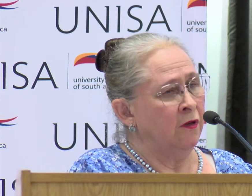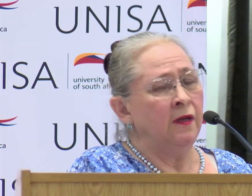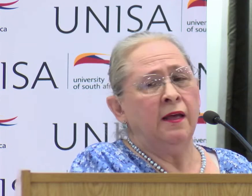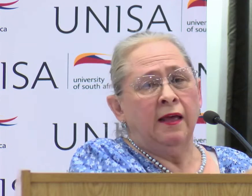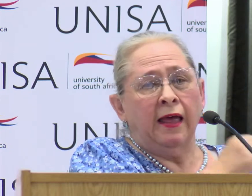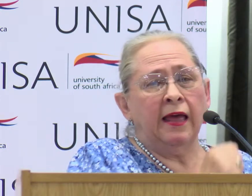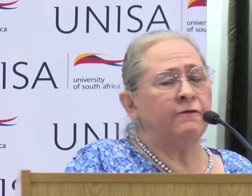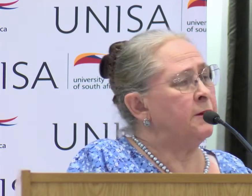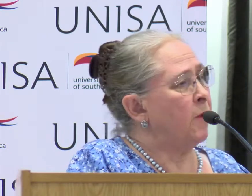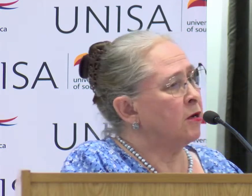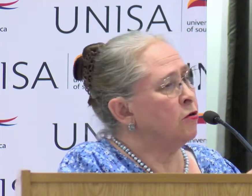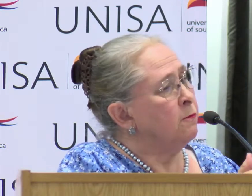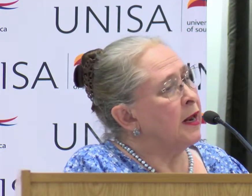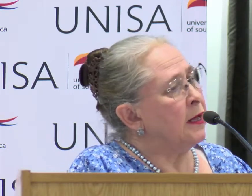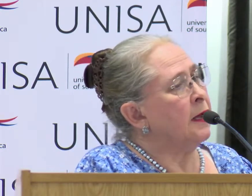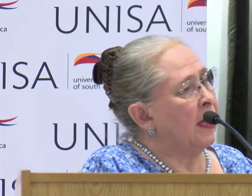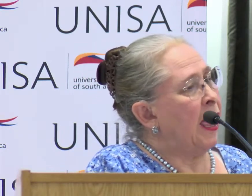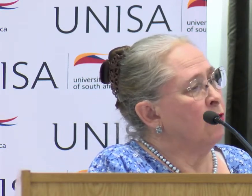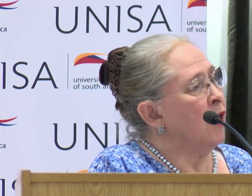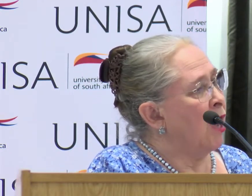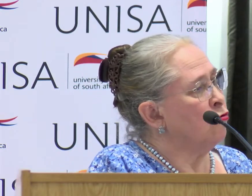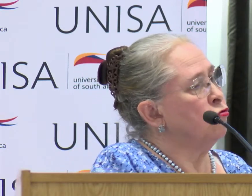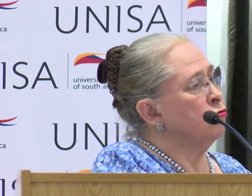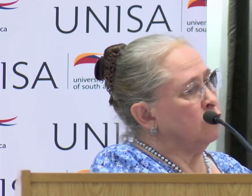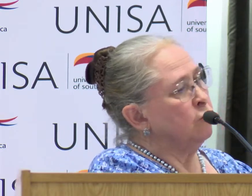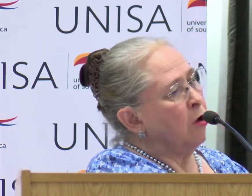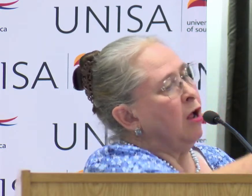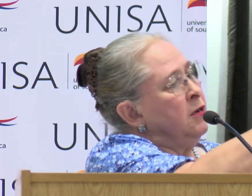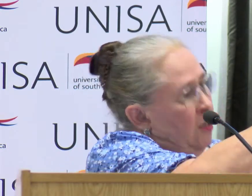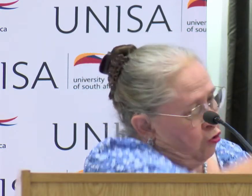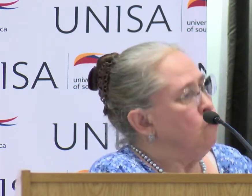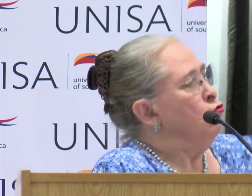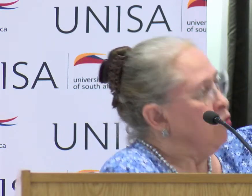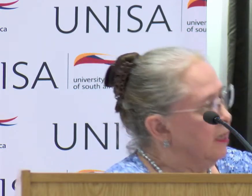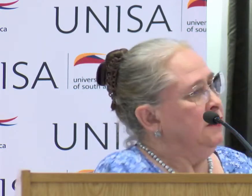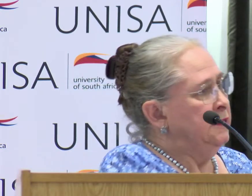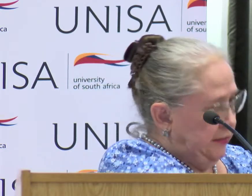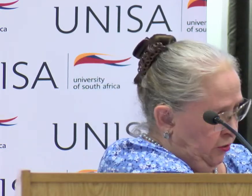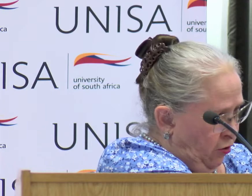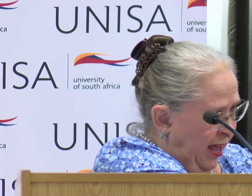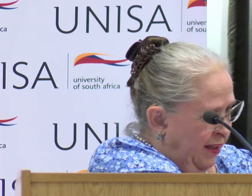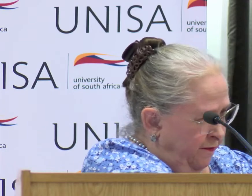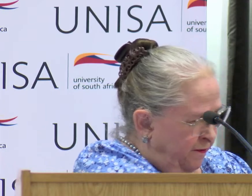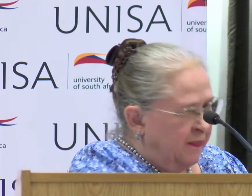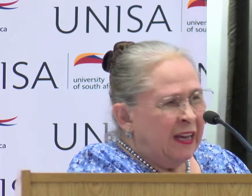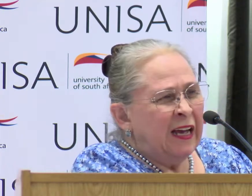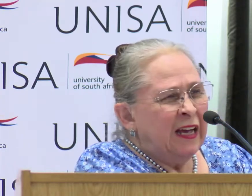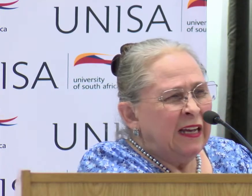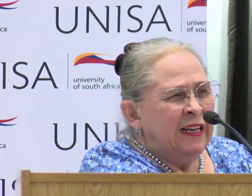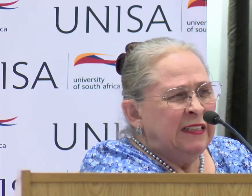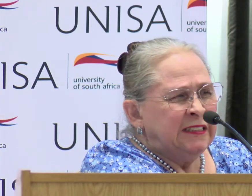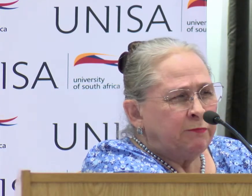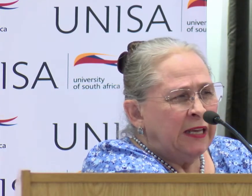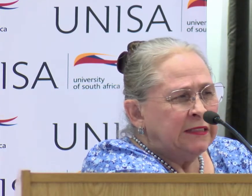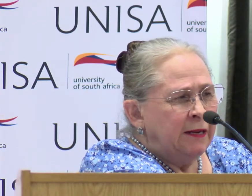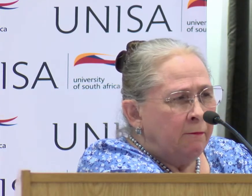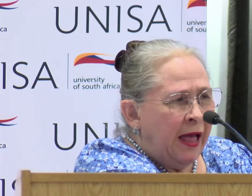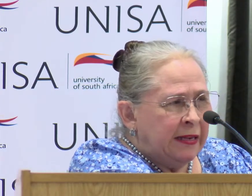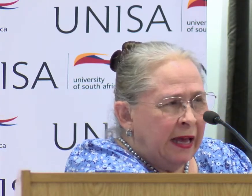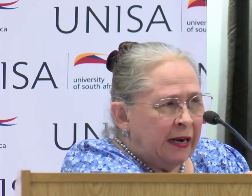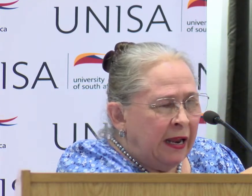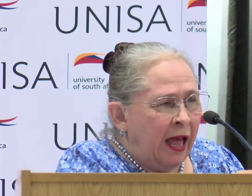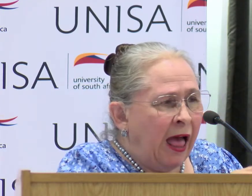cow. Everybody who milk a cow now, you don't do that. You have a